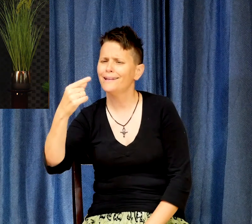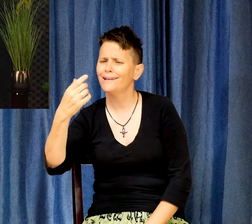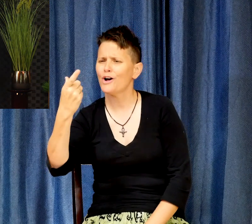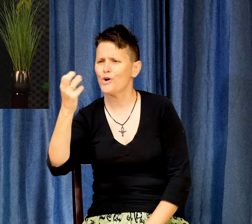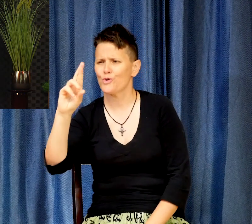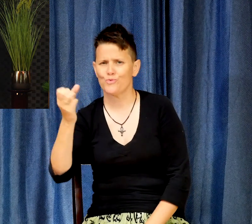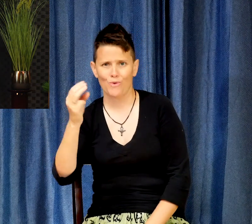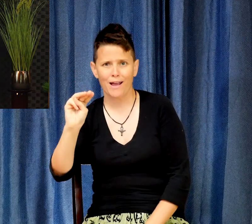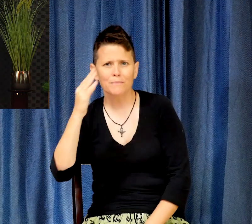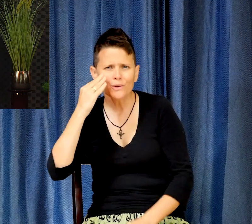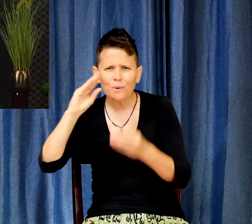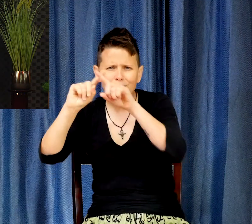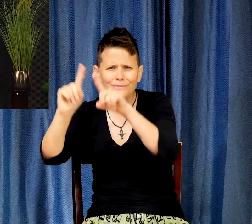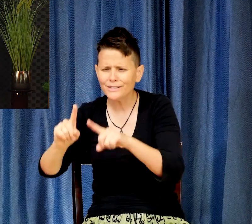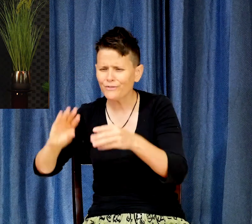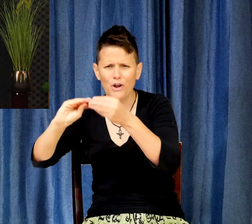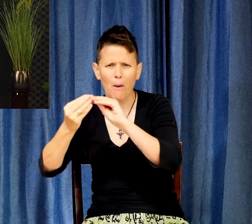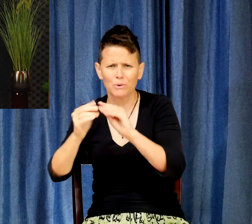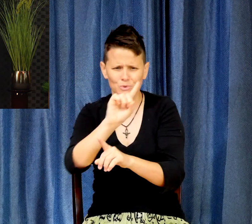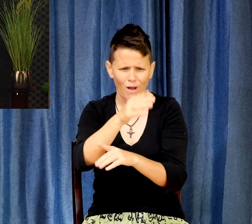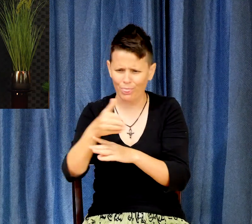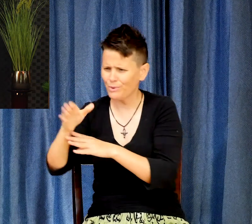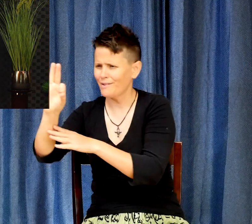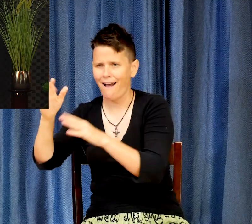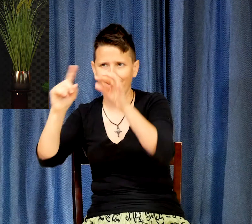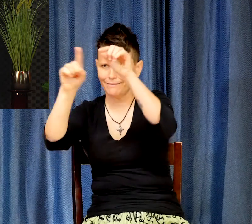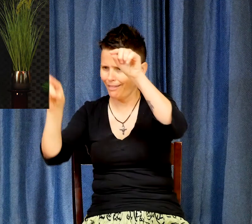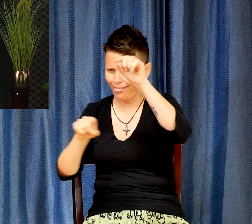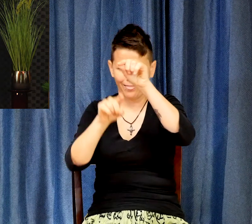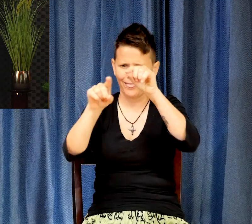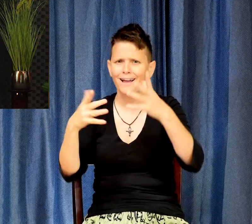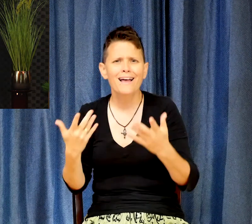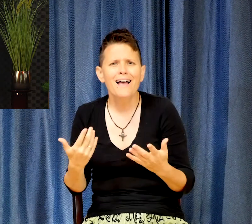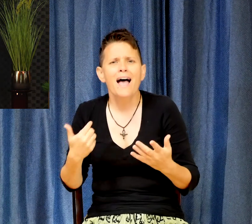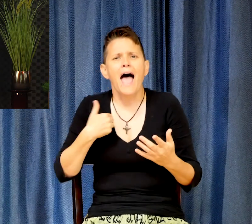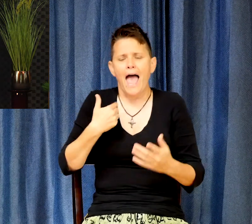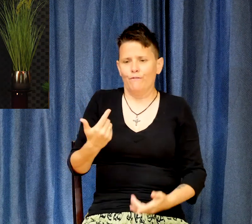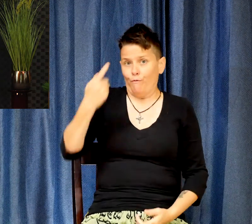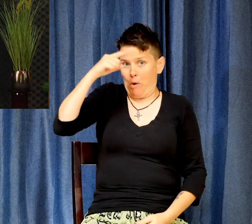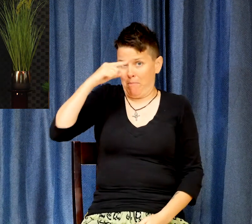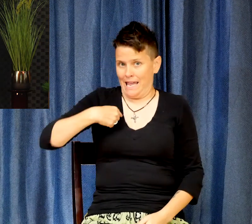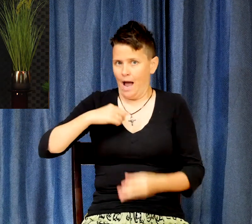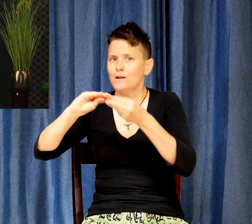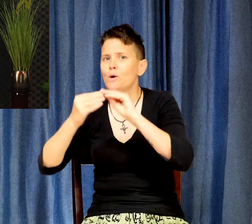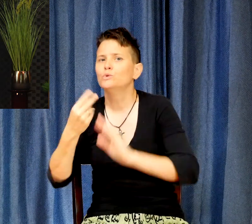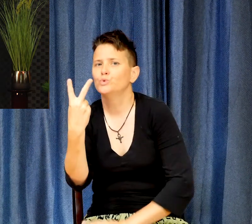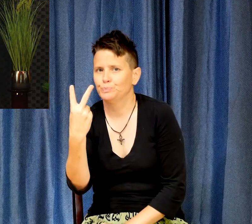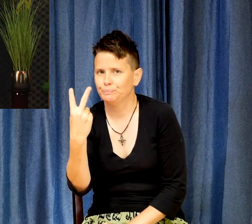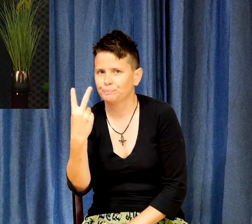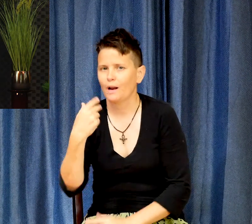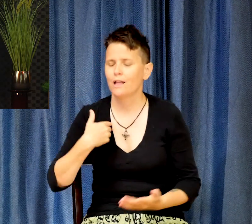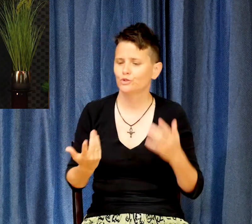things. But there's a time and a place where I can just be, that I don't have to be doing something all the